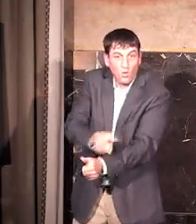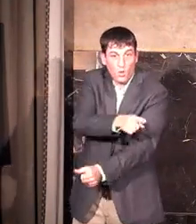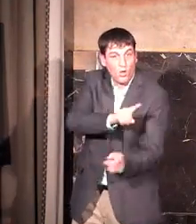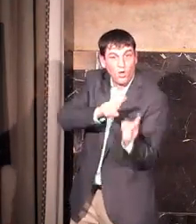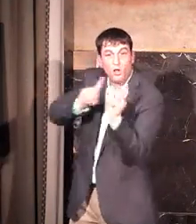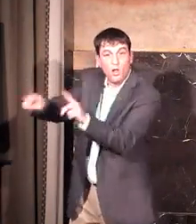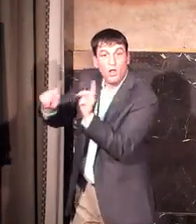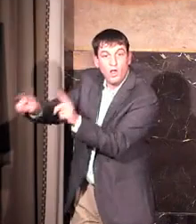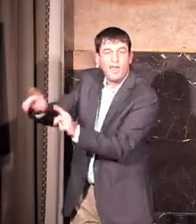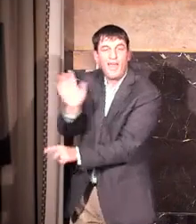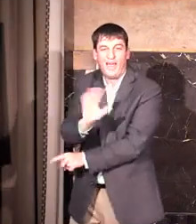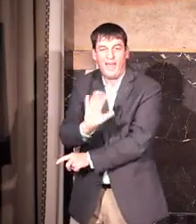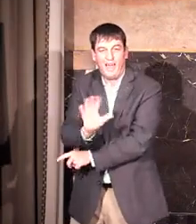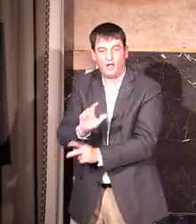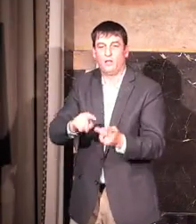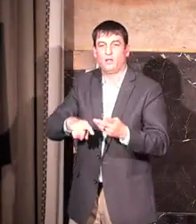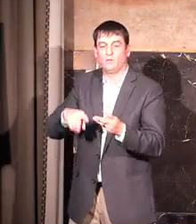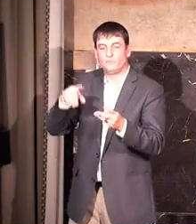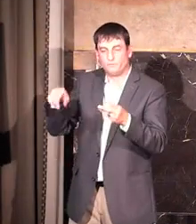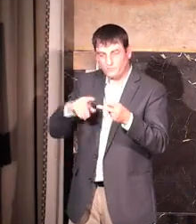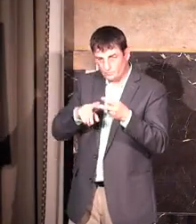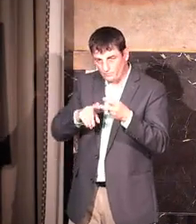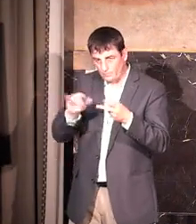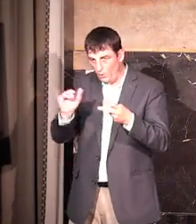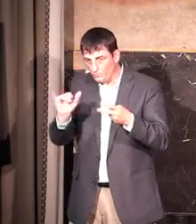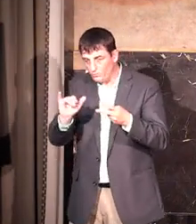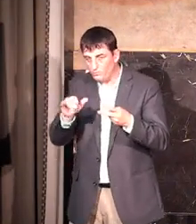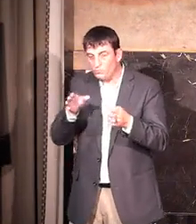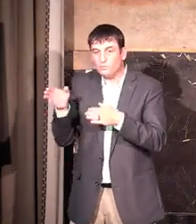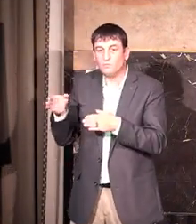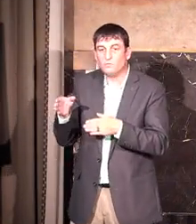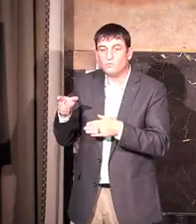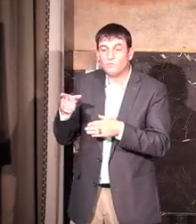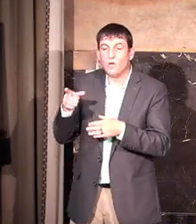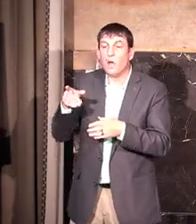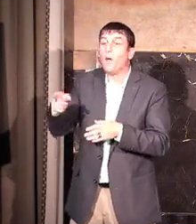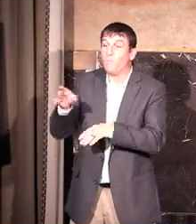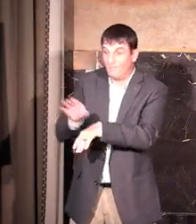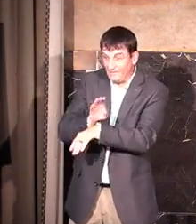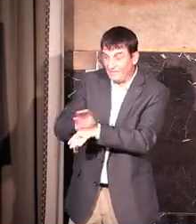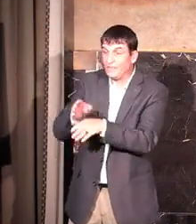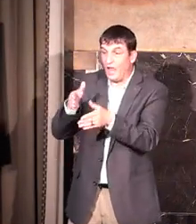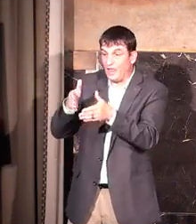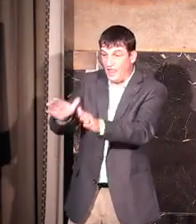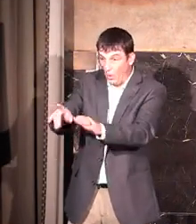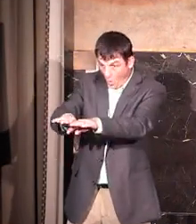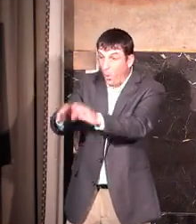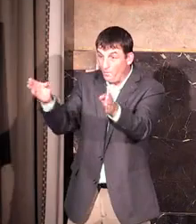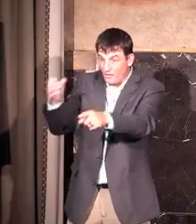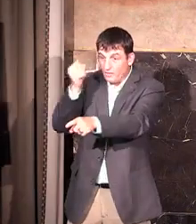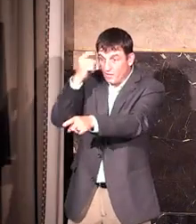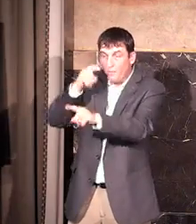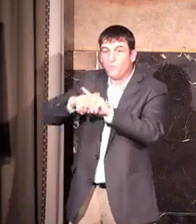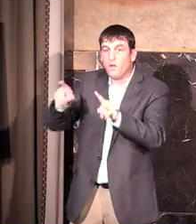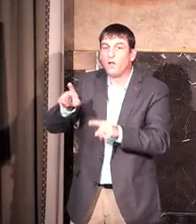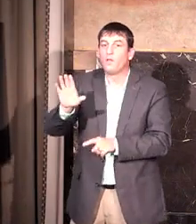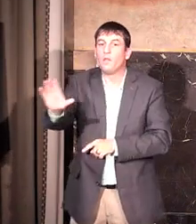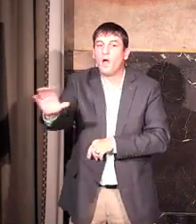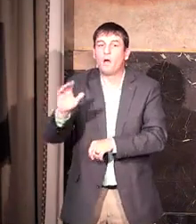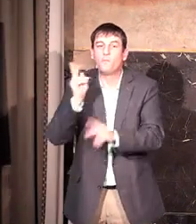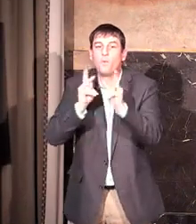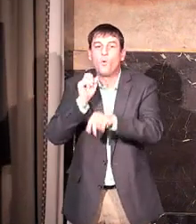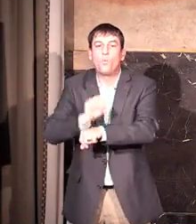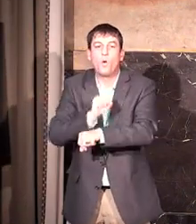go to businesses that may be allowed to be open, but if they don't have their employees